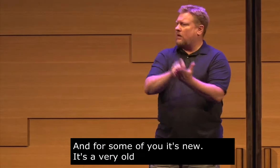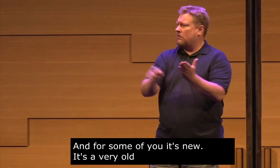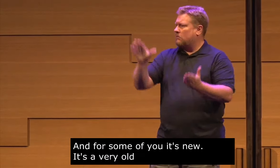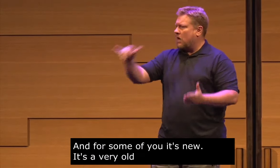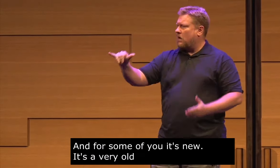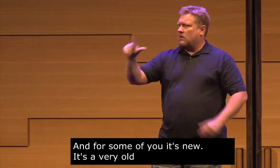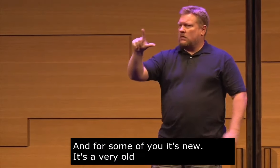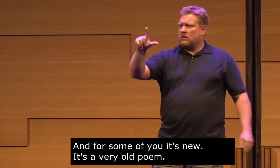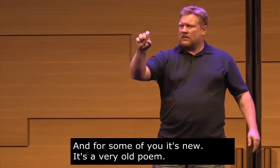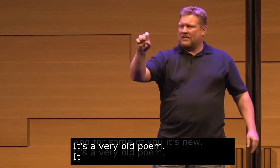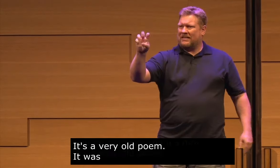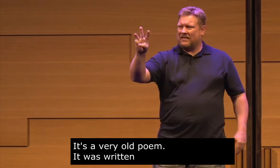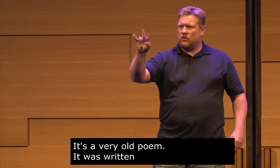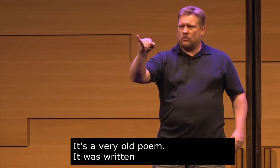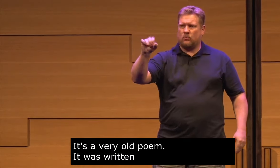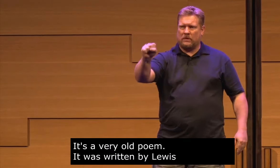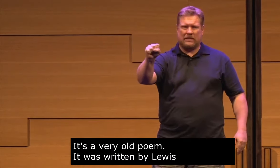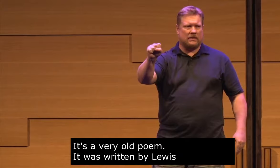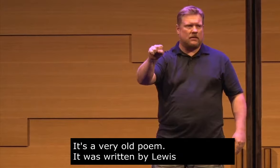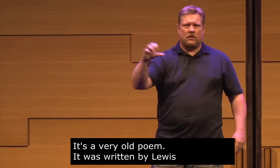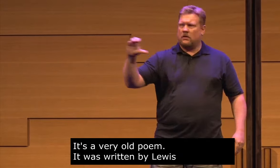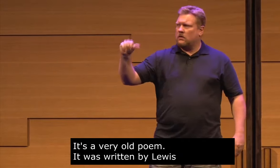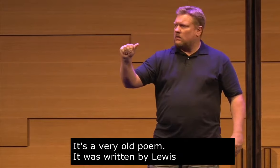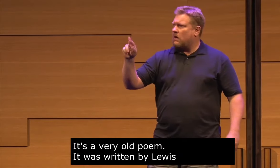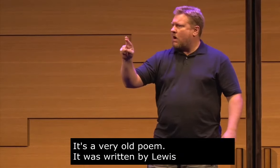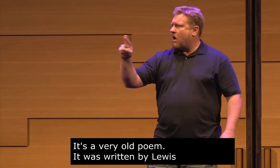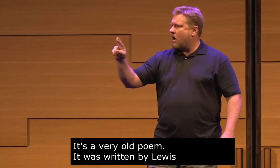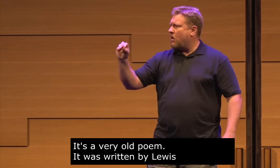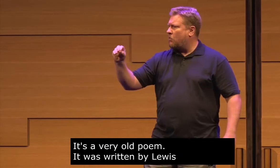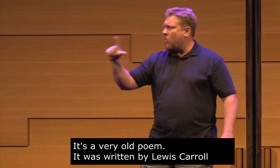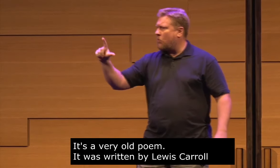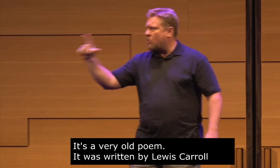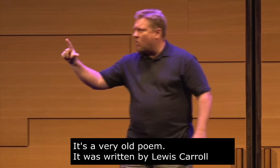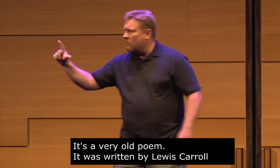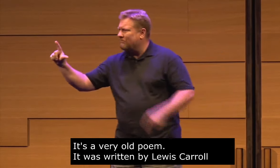old poem. It was written by Lewis Carroll.